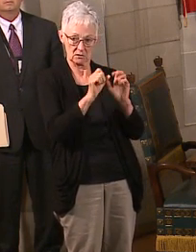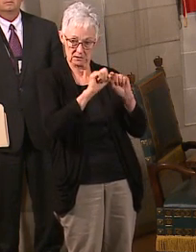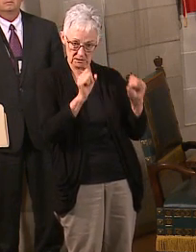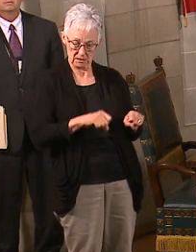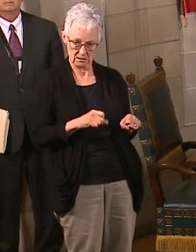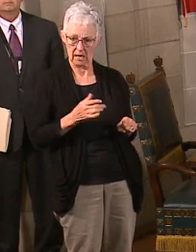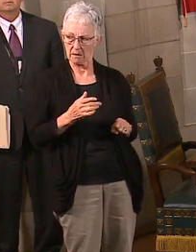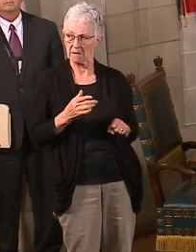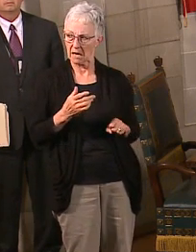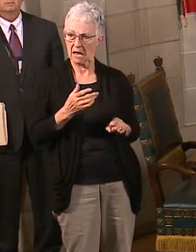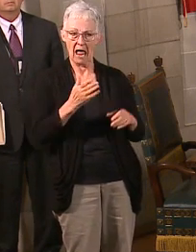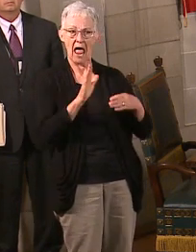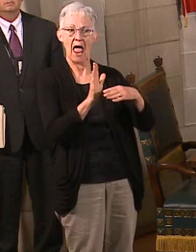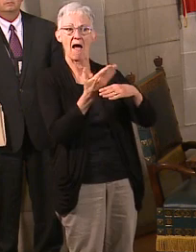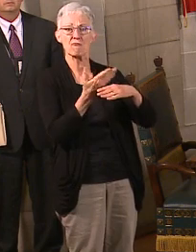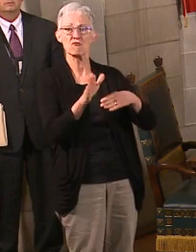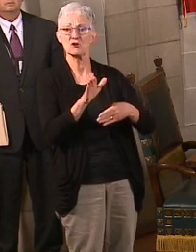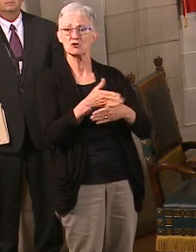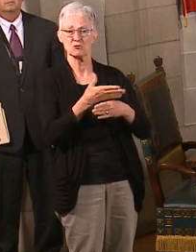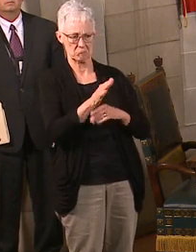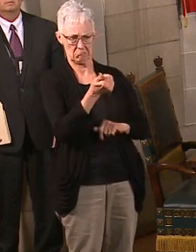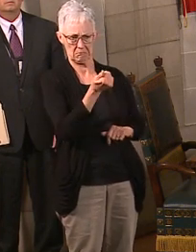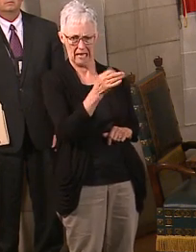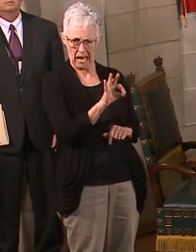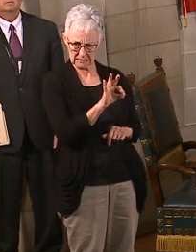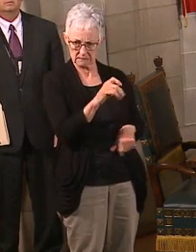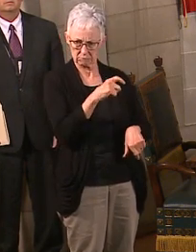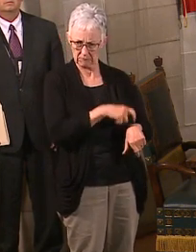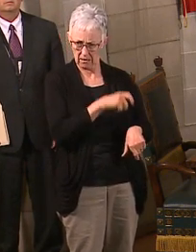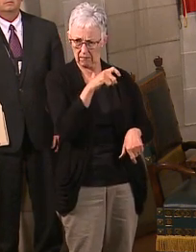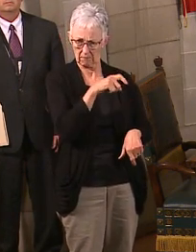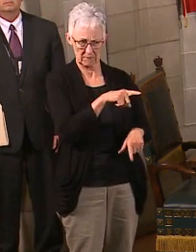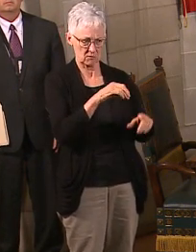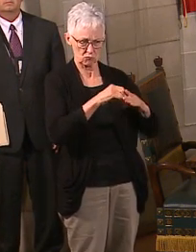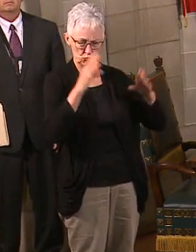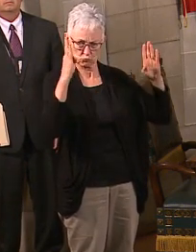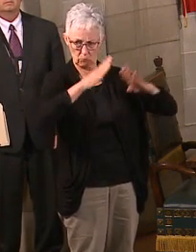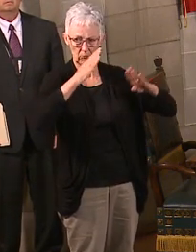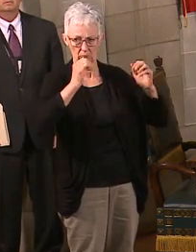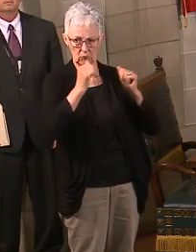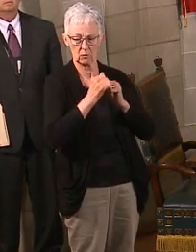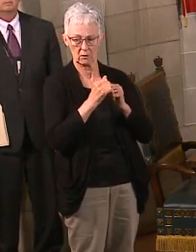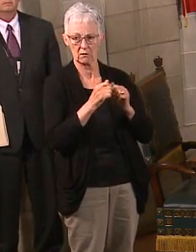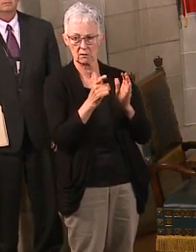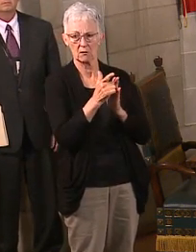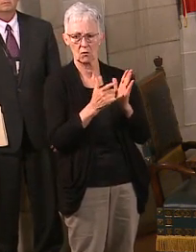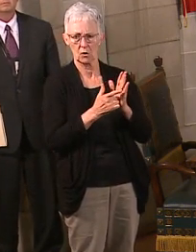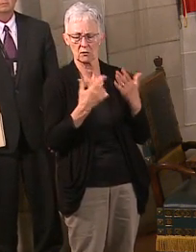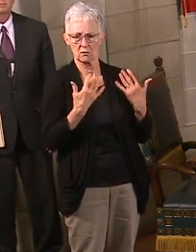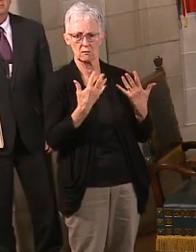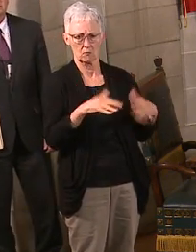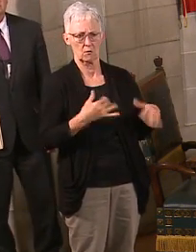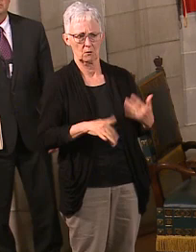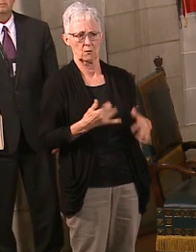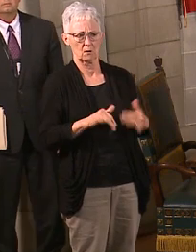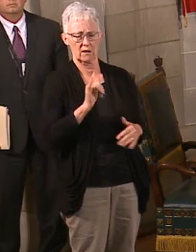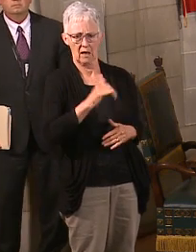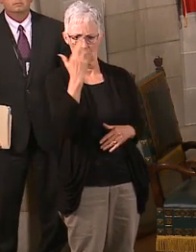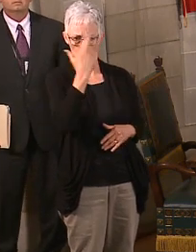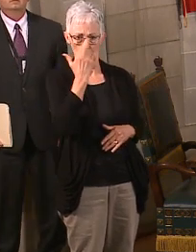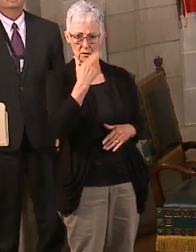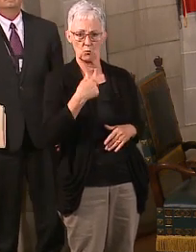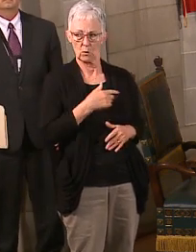serious offenses and are in our correction system for a reason. And that's why we want to keep them